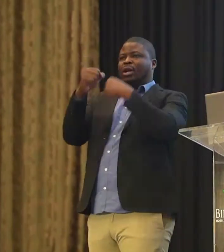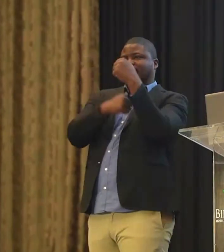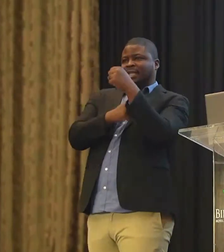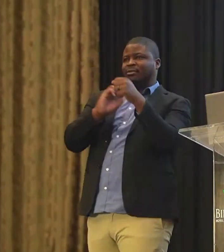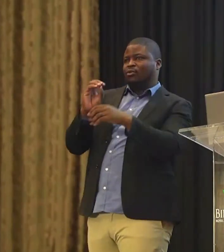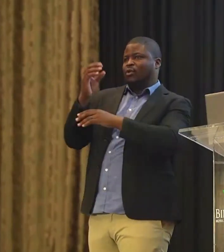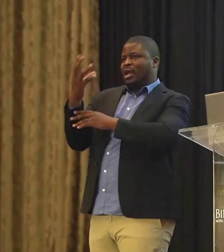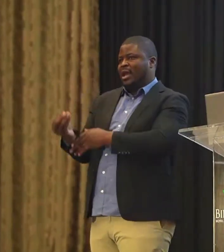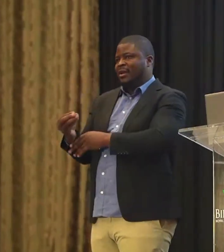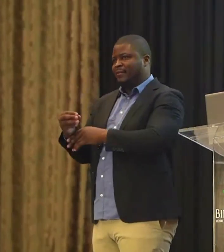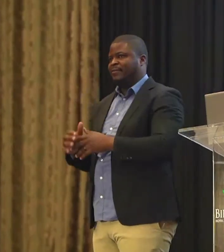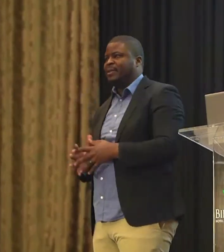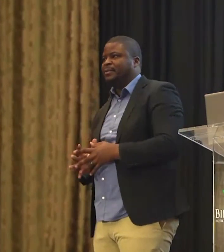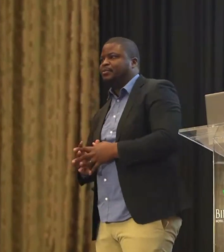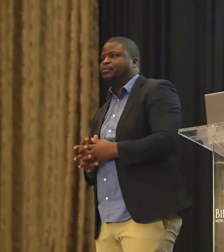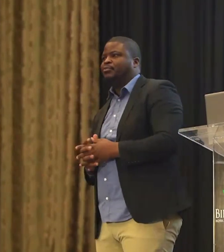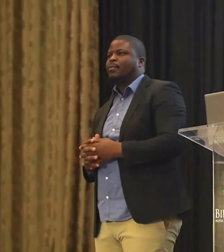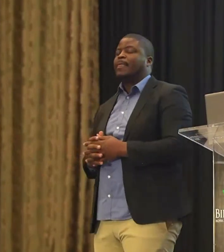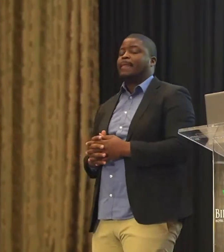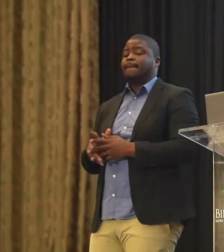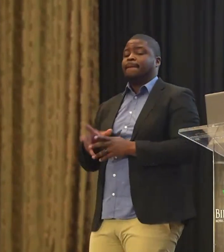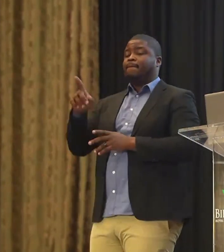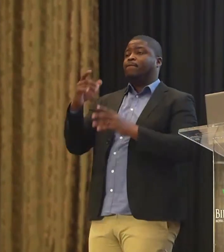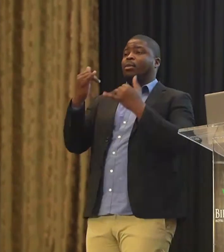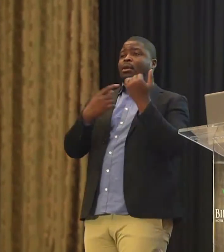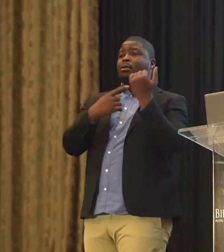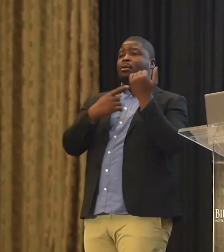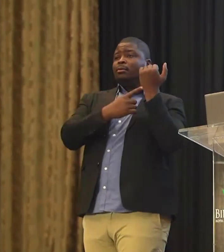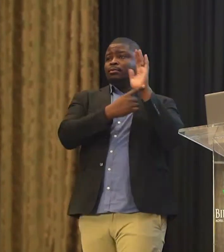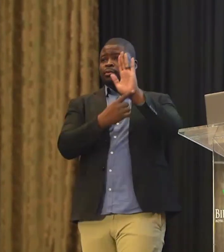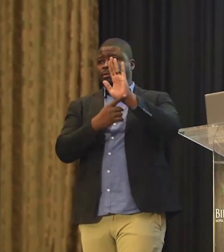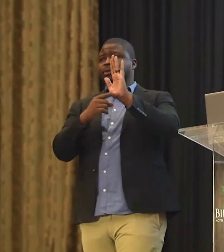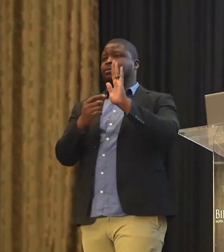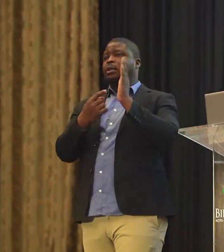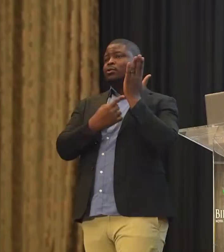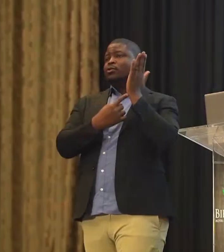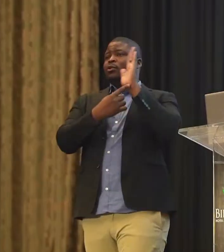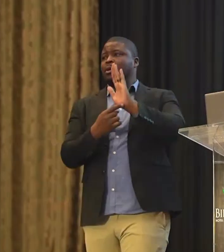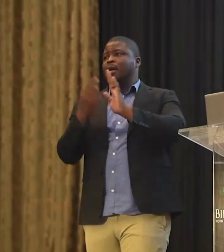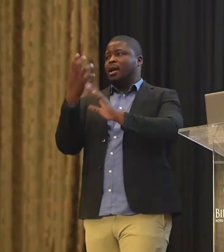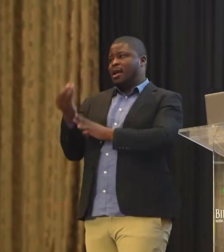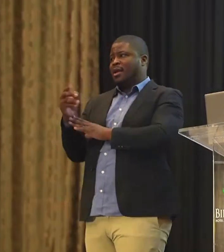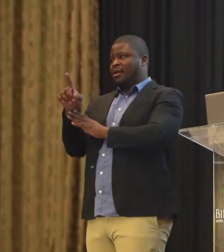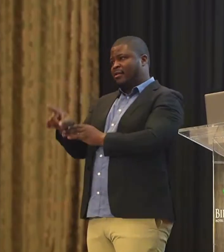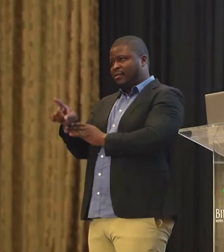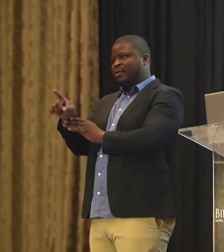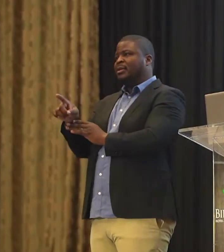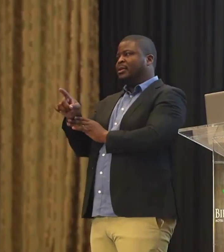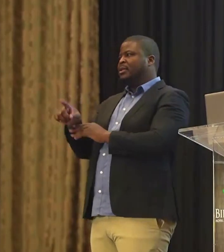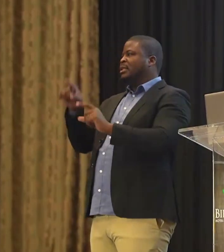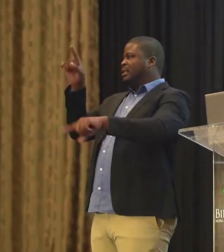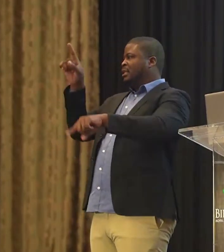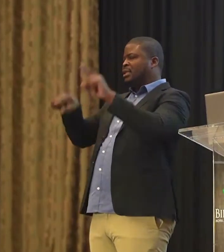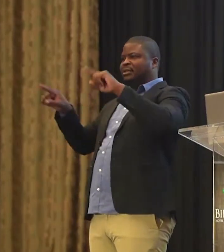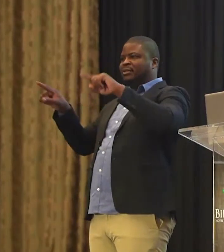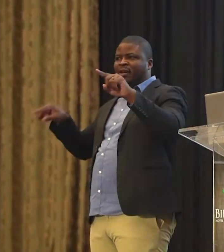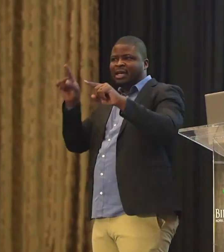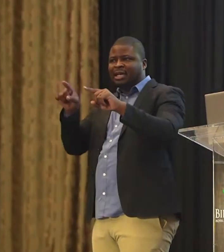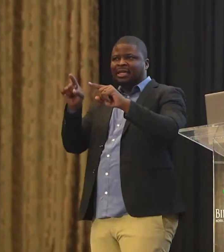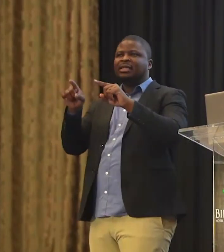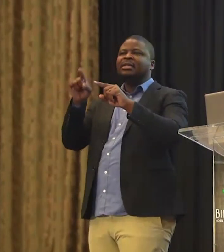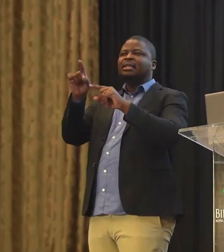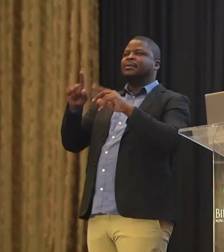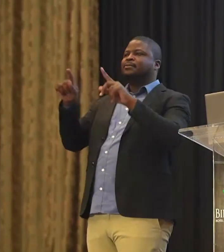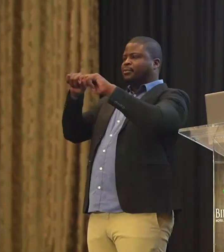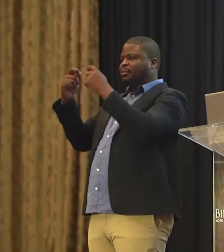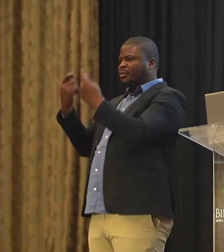So this slide just basically shows also that basically we coordinate the different technical task teams which look at